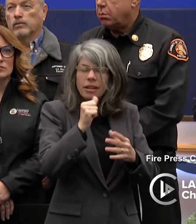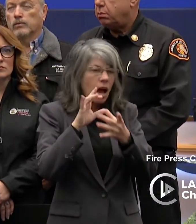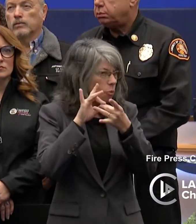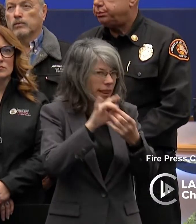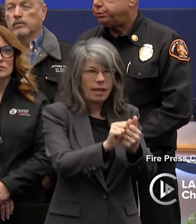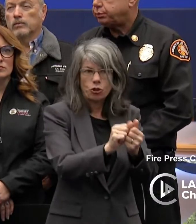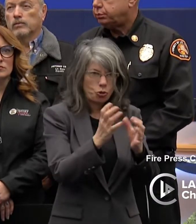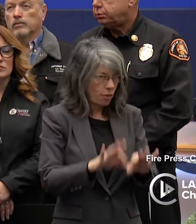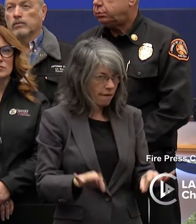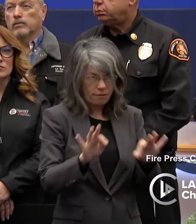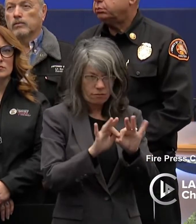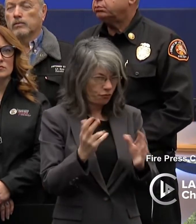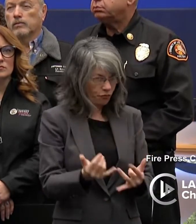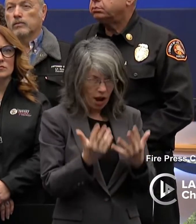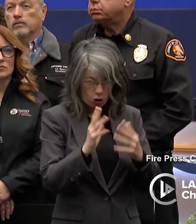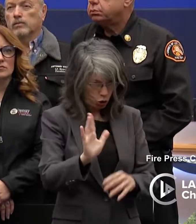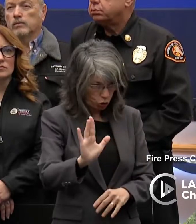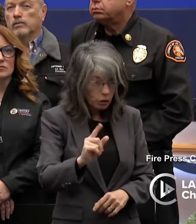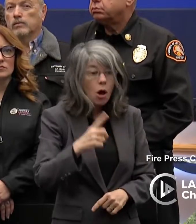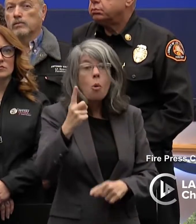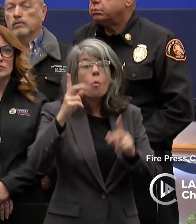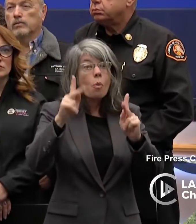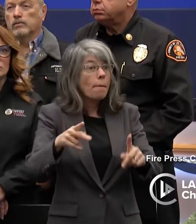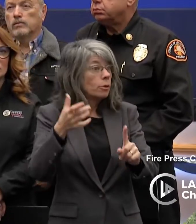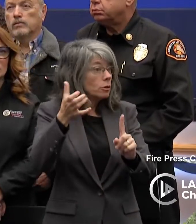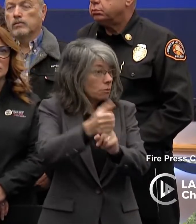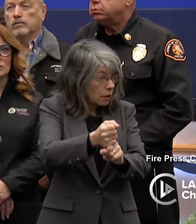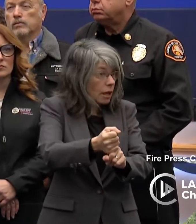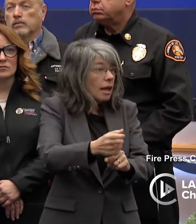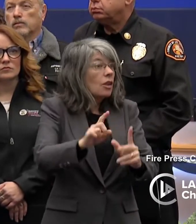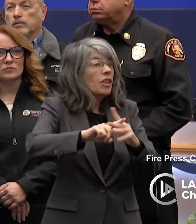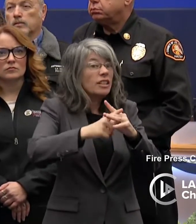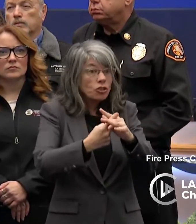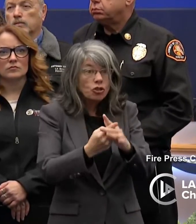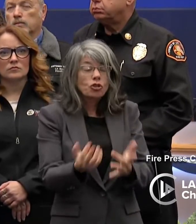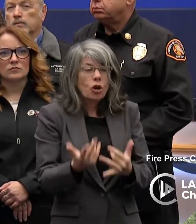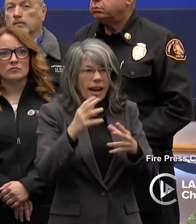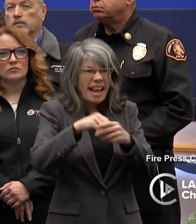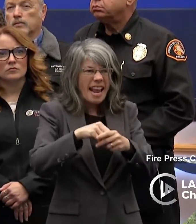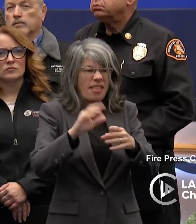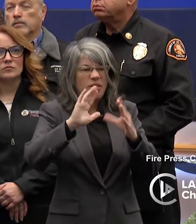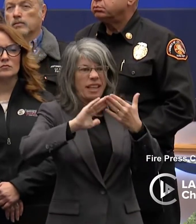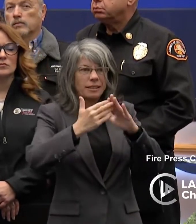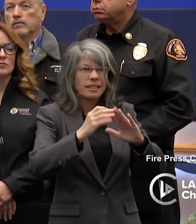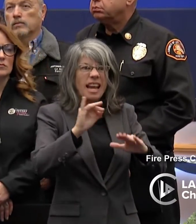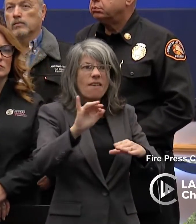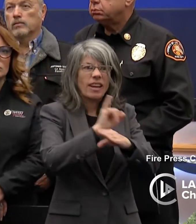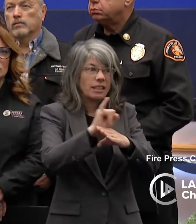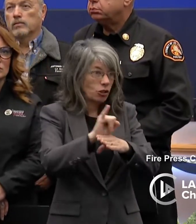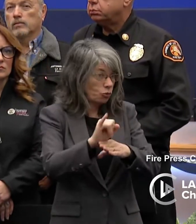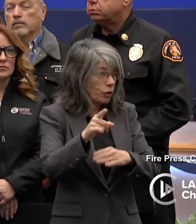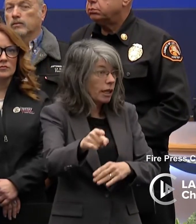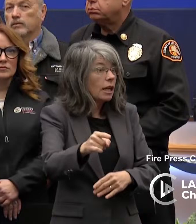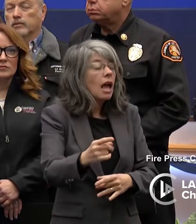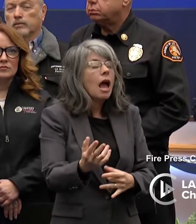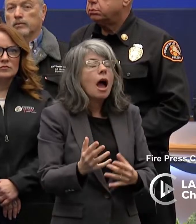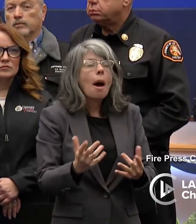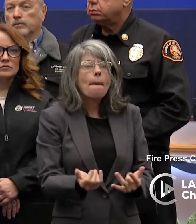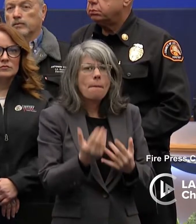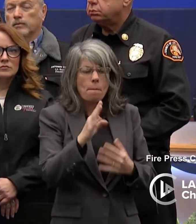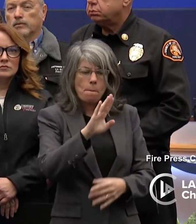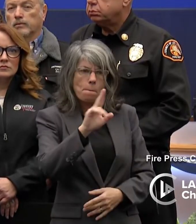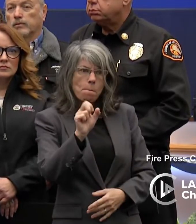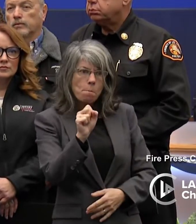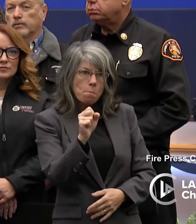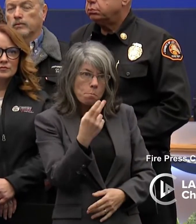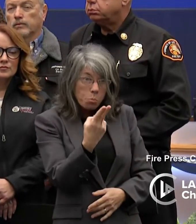fires. There's one that we had charged an individual who set a fire in the City of Industry. He set bushes on fire. He